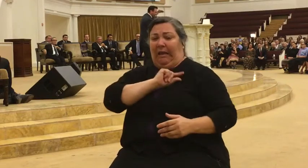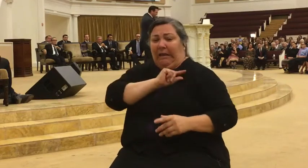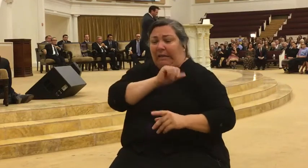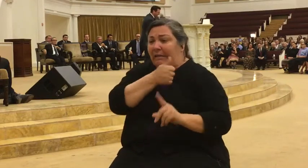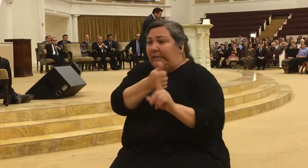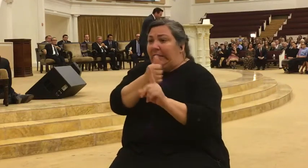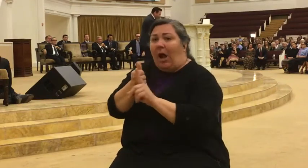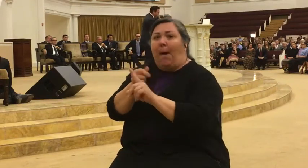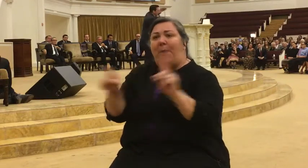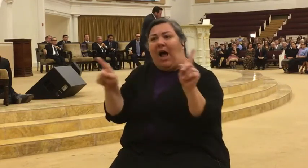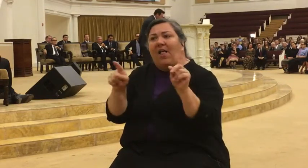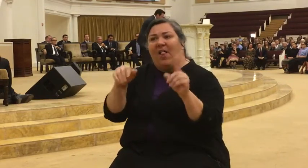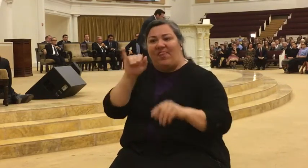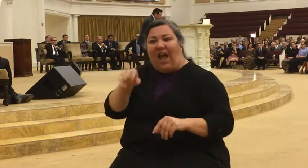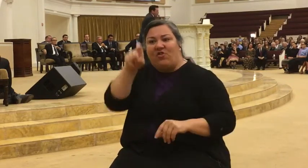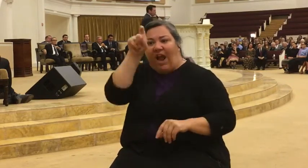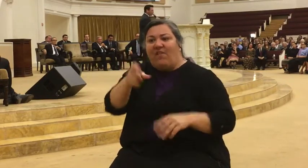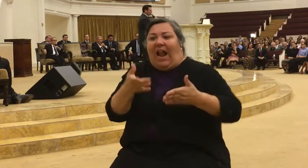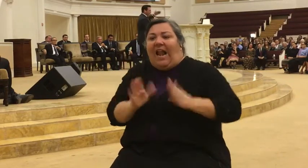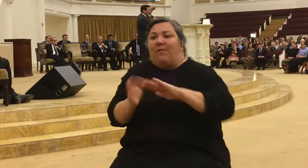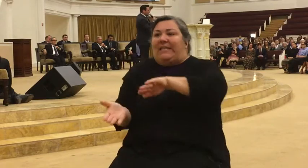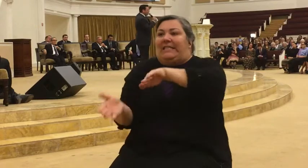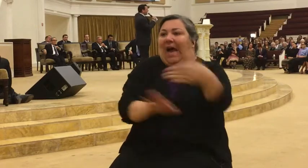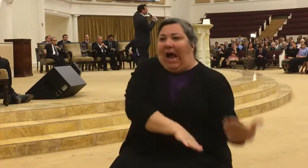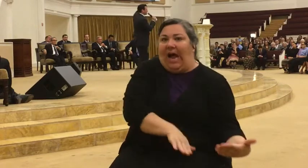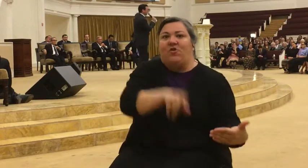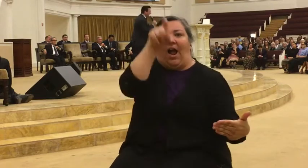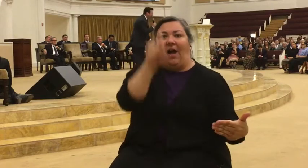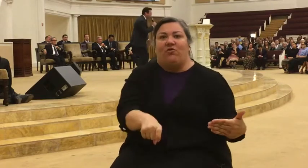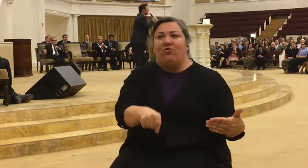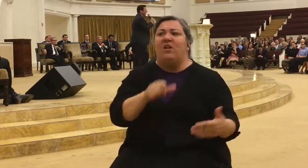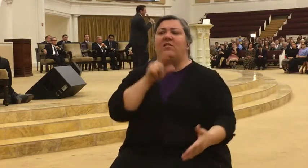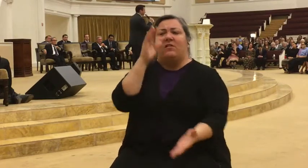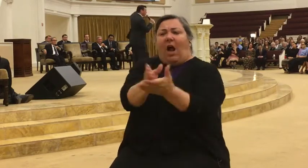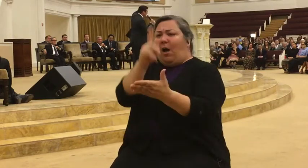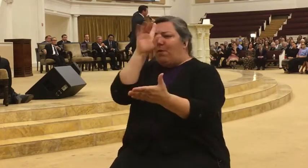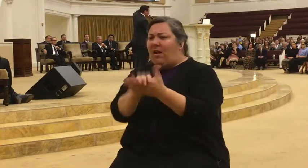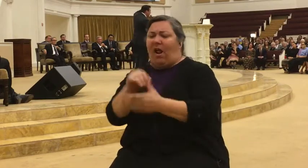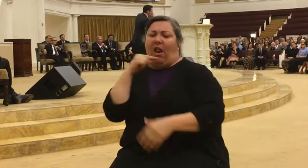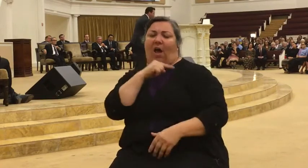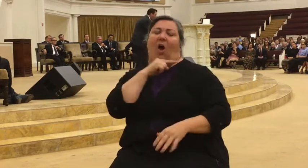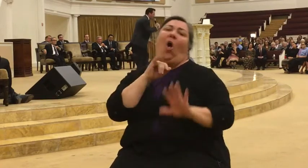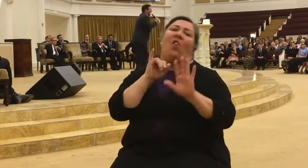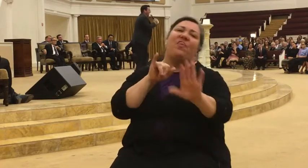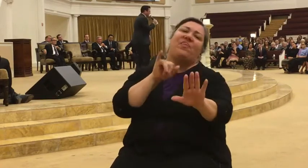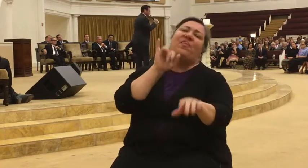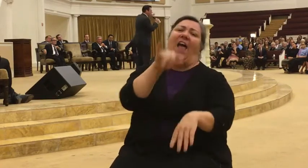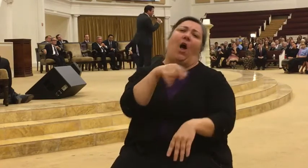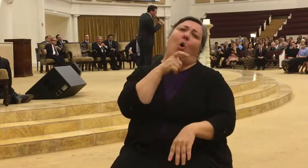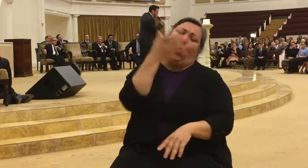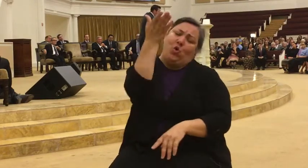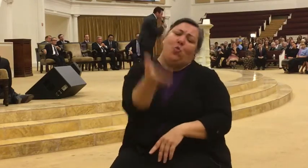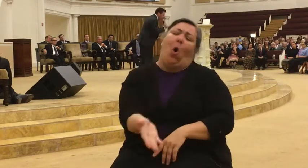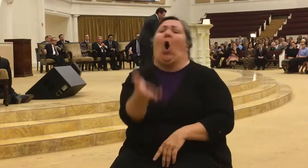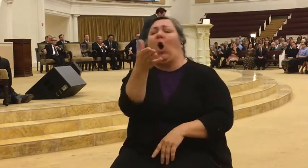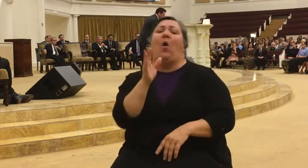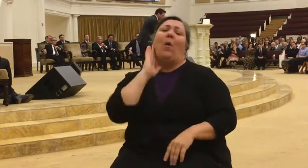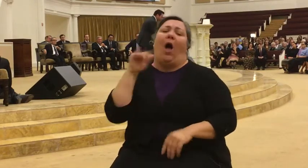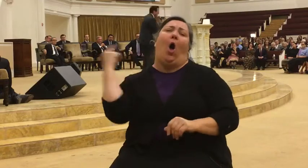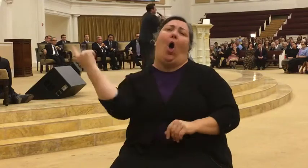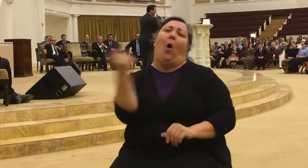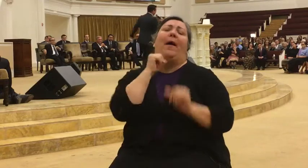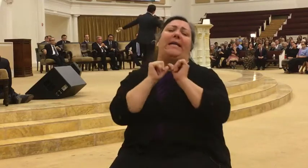you've got to let it die. You've got to stop believing the lie that it's just the way you are and it's the way things are always